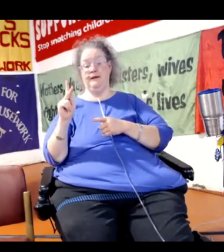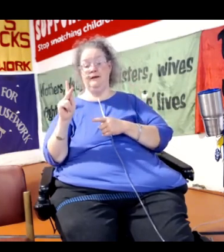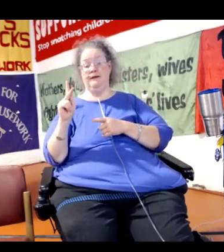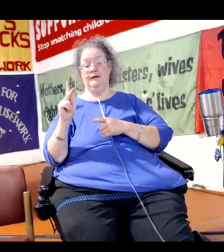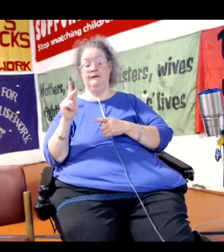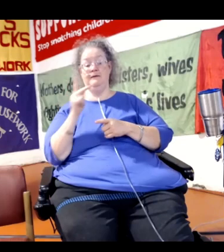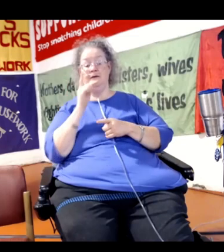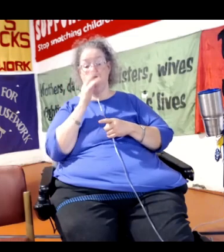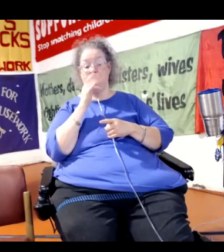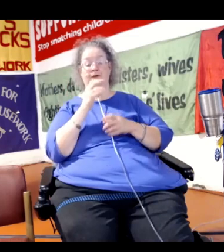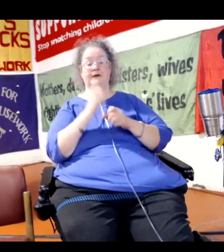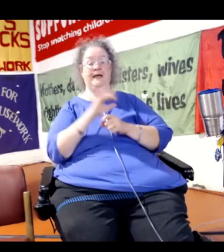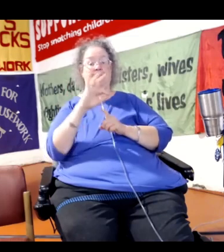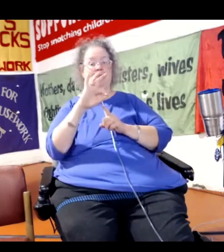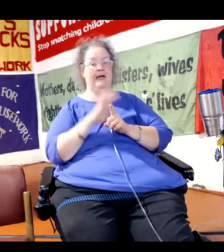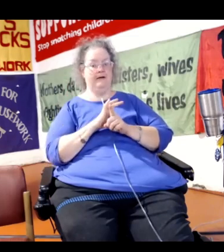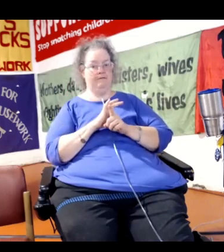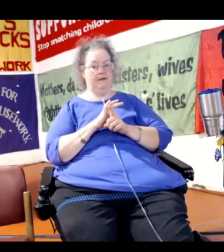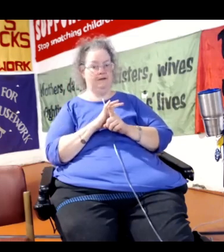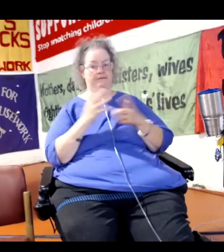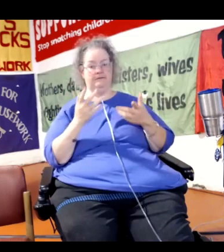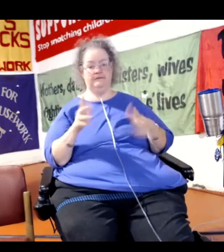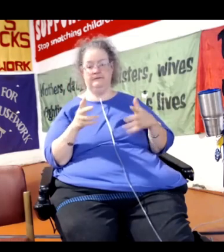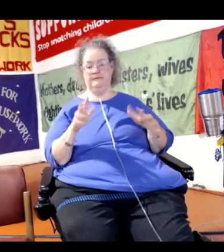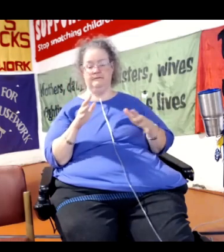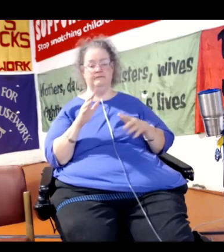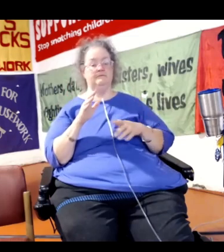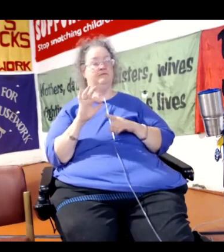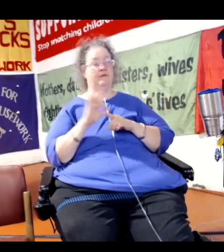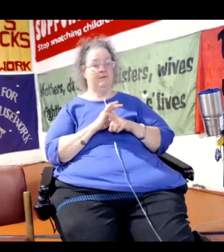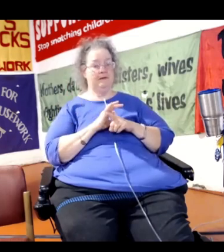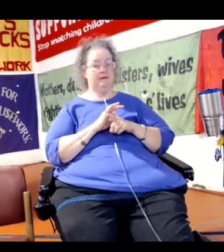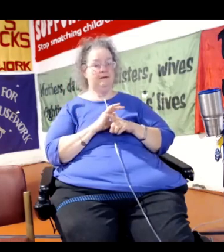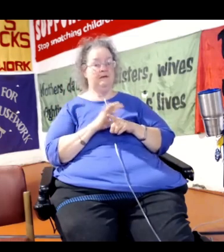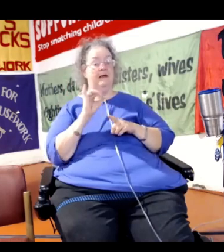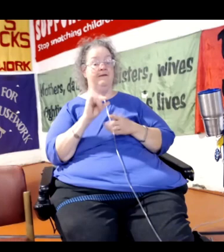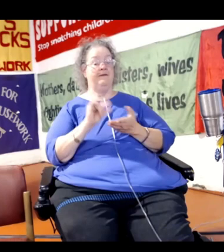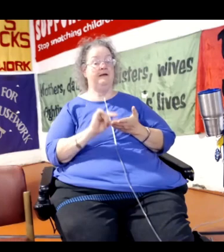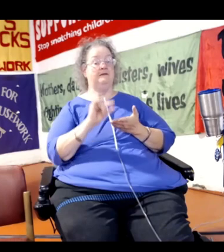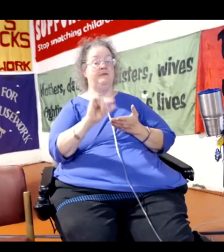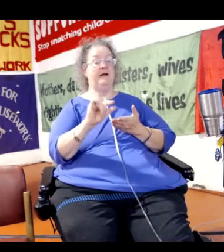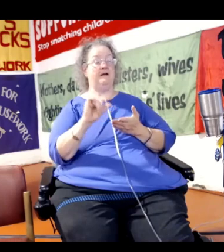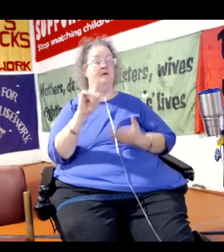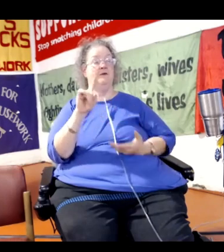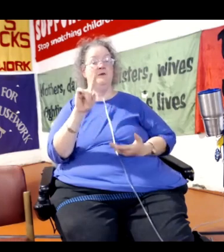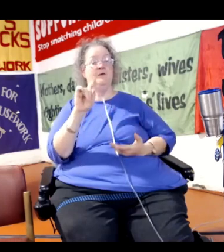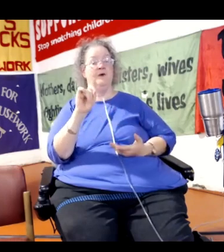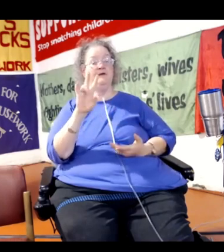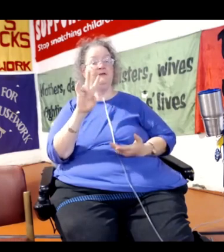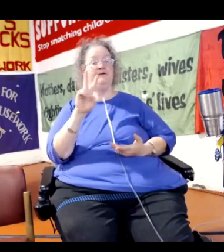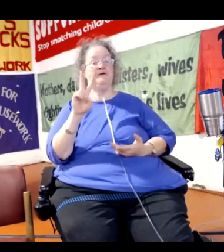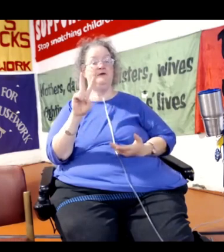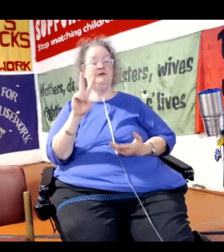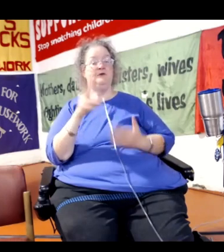mothers can get 9 months maternity leave, and that's paid at £172 a